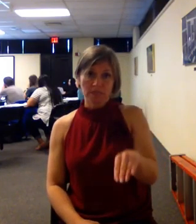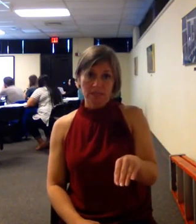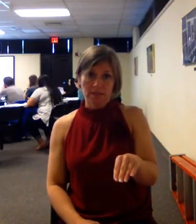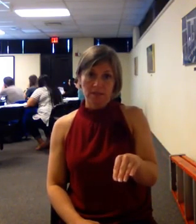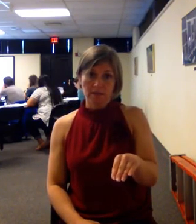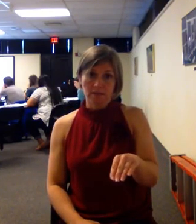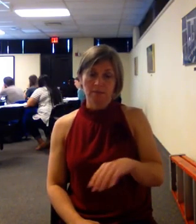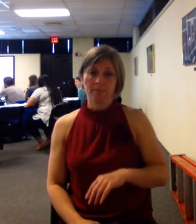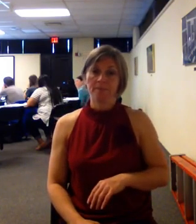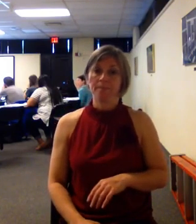4%.